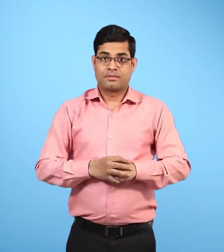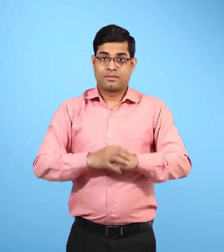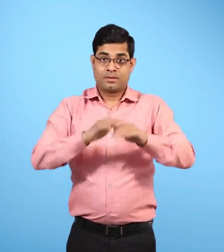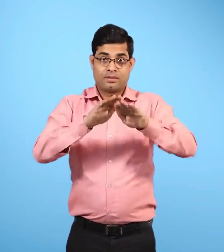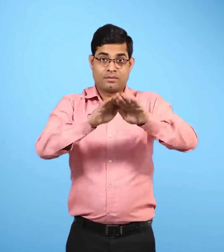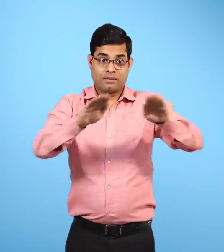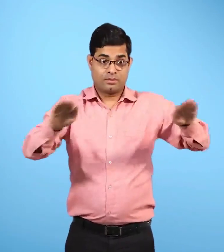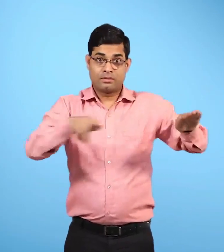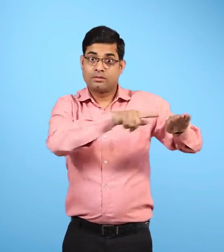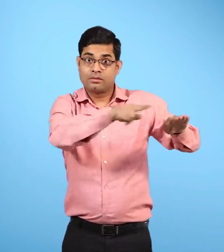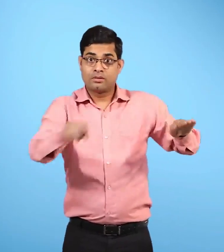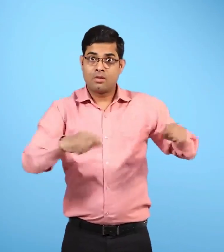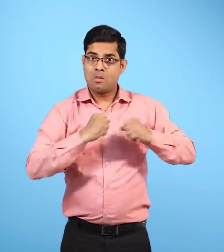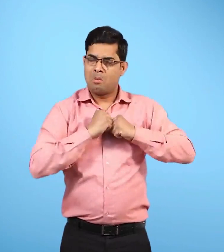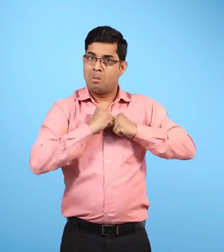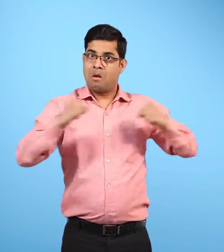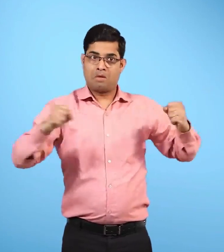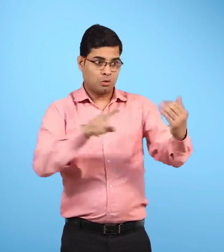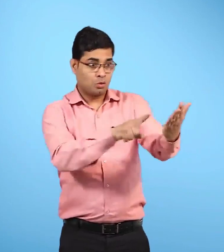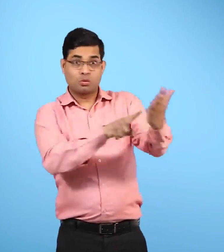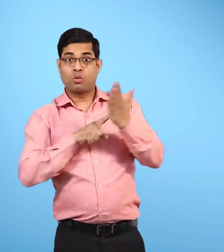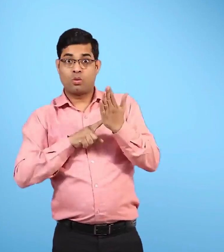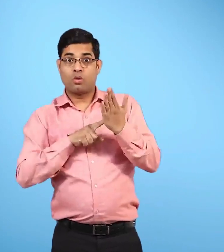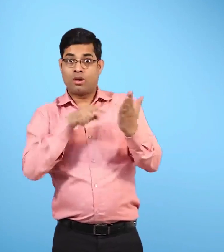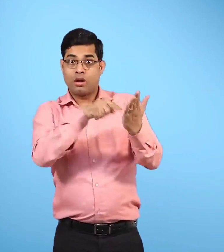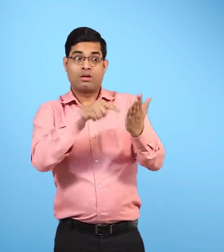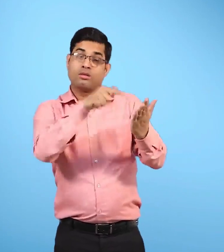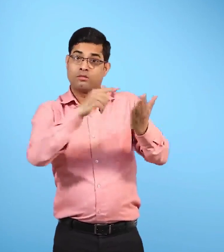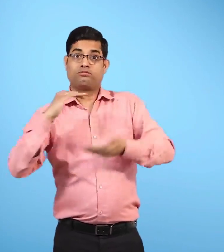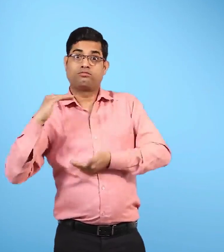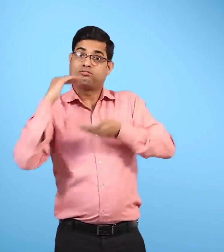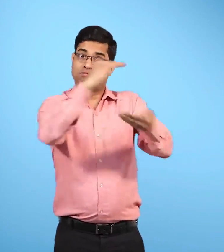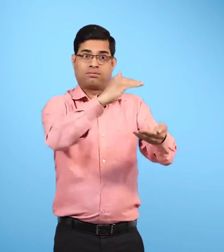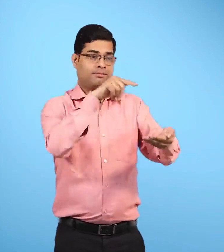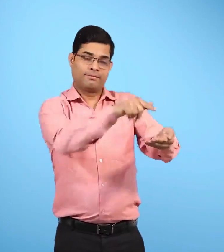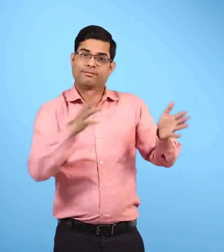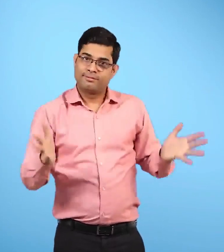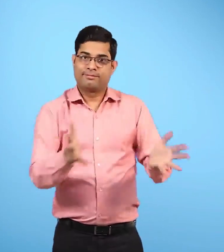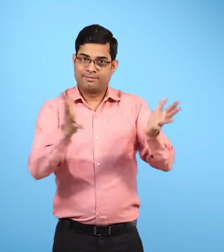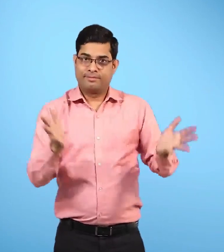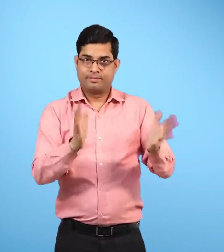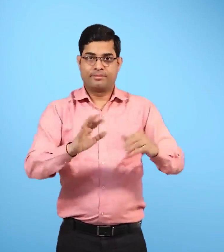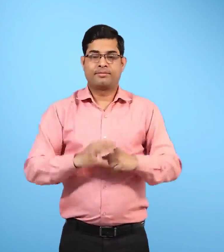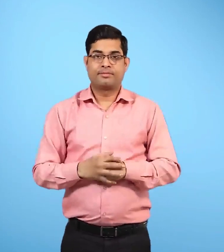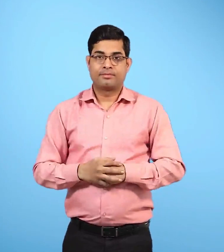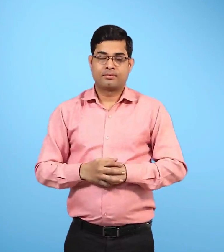Children who show exceptional bravery are honored with the Bravery Award to recognize their presence of